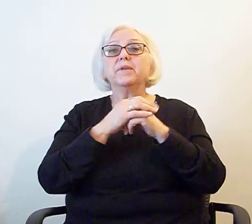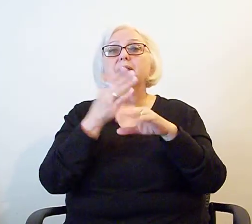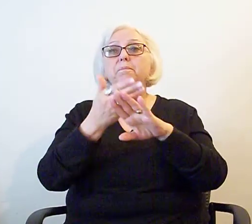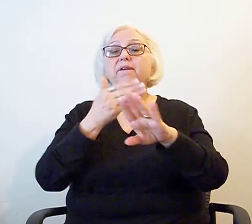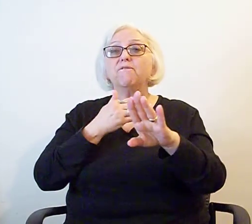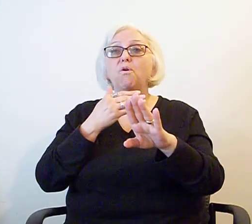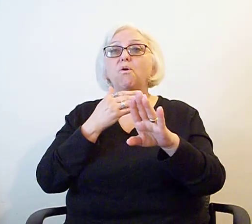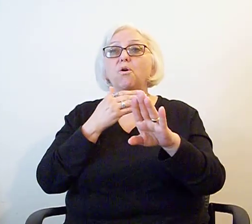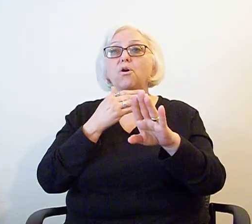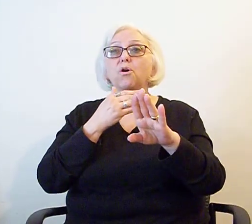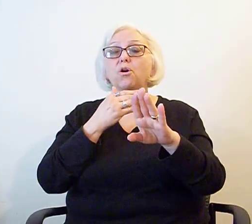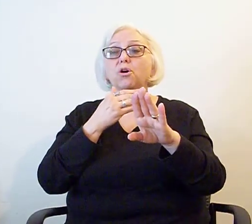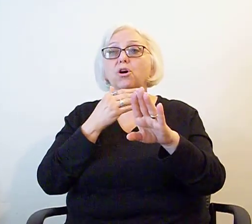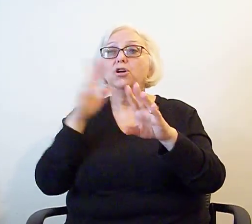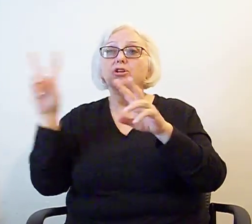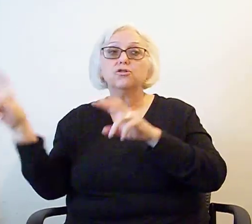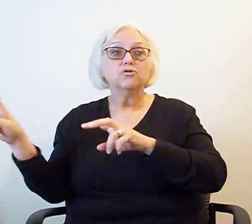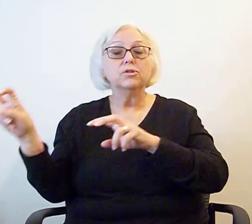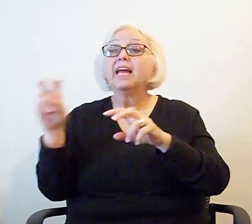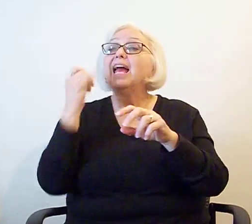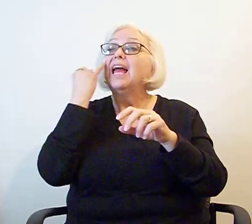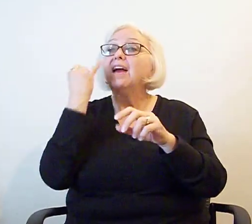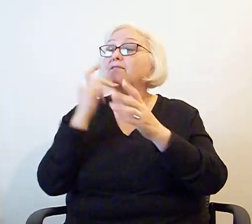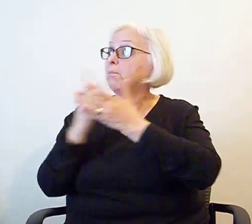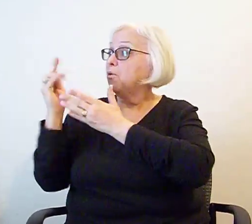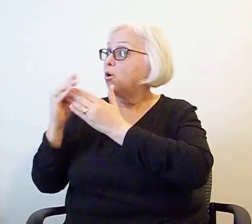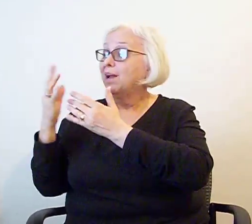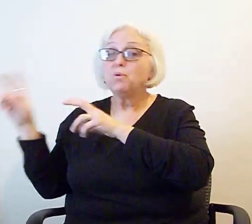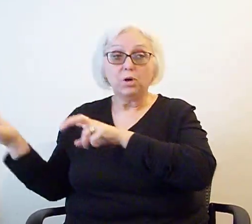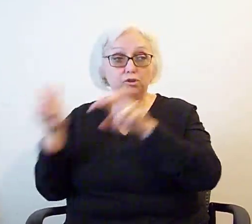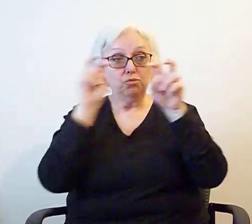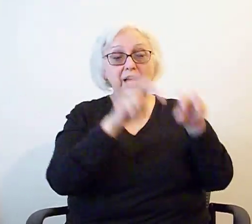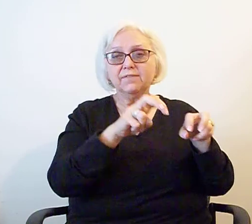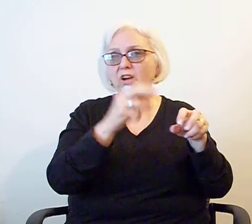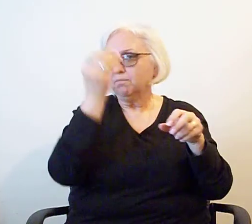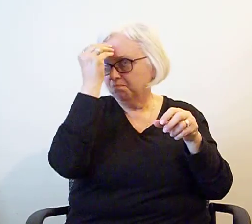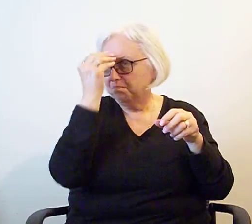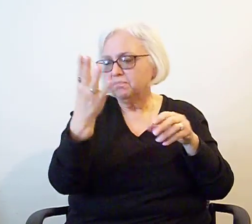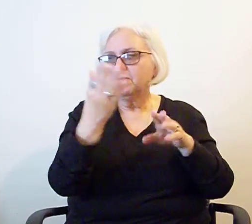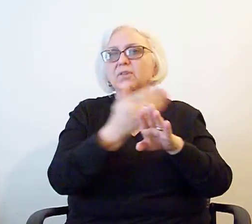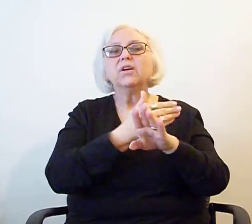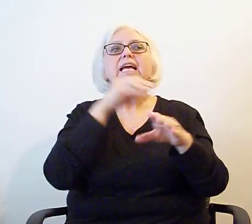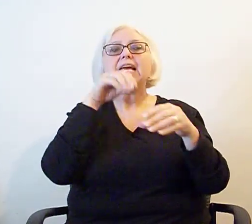of other program within Sycamore Services.